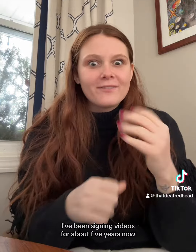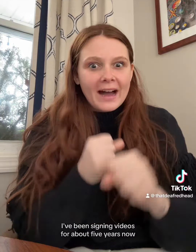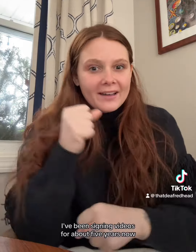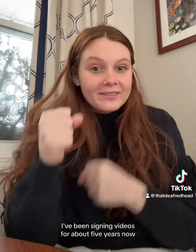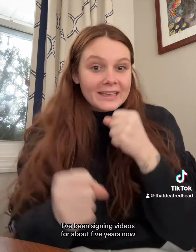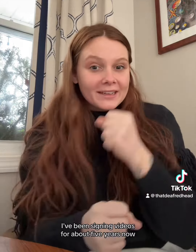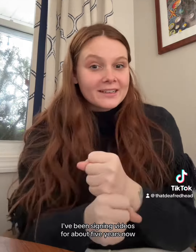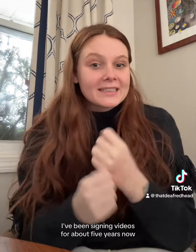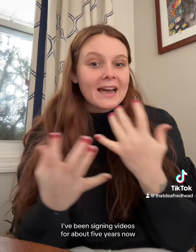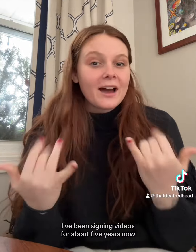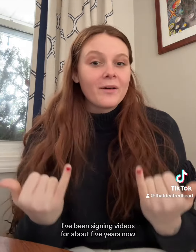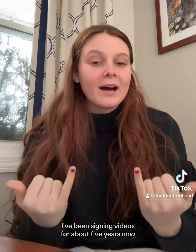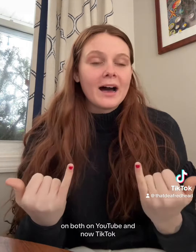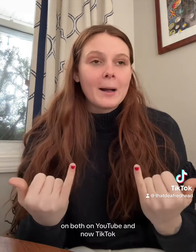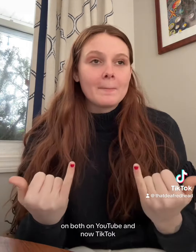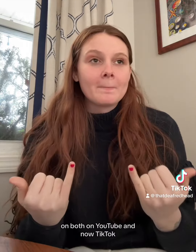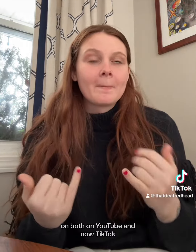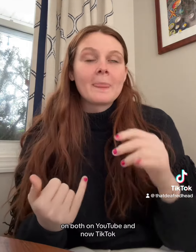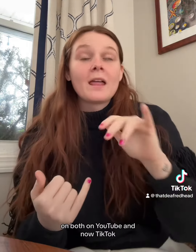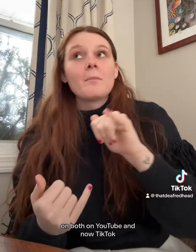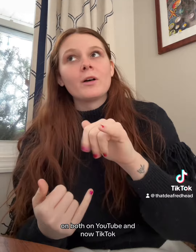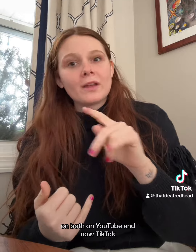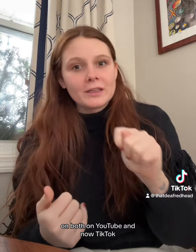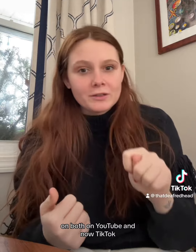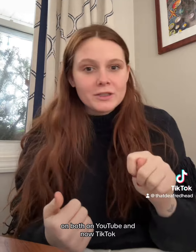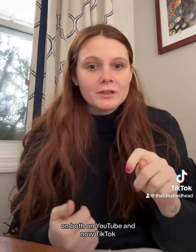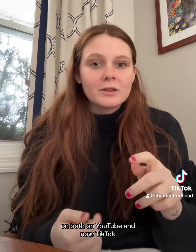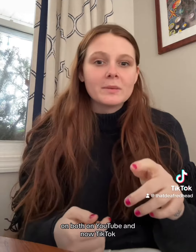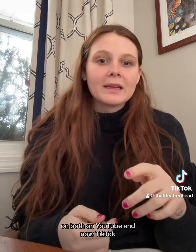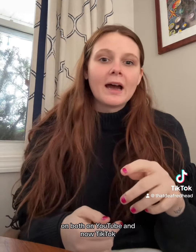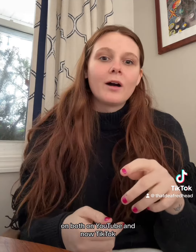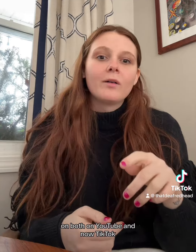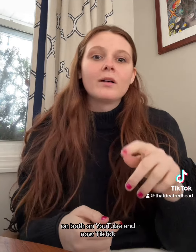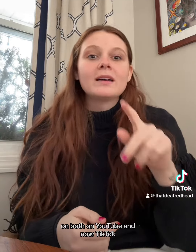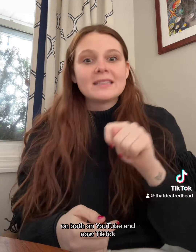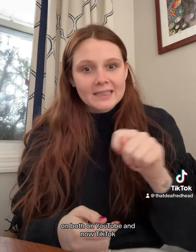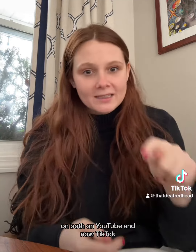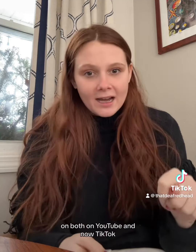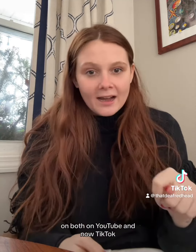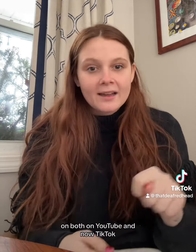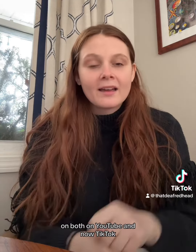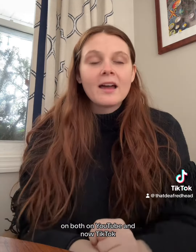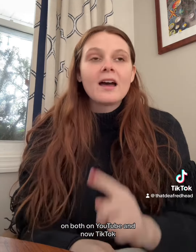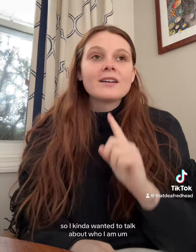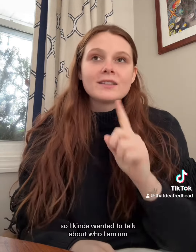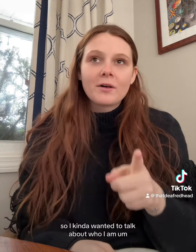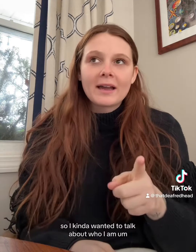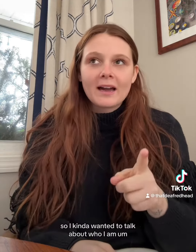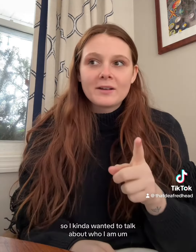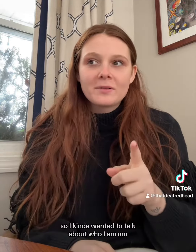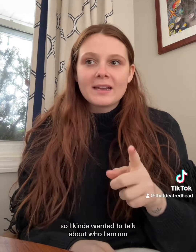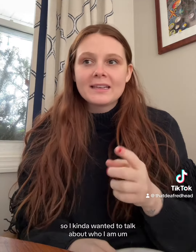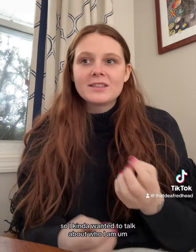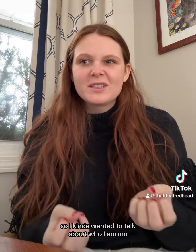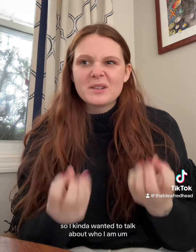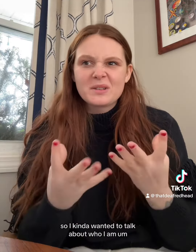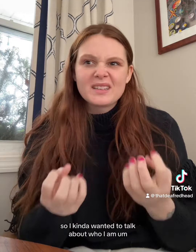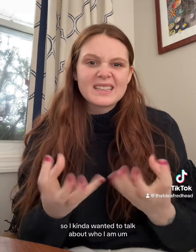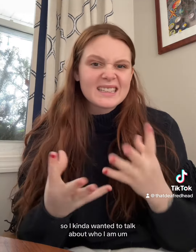5 years now, both on YouTube and now TikTok. So I kind of wanted to